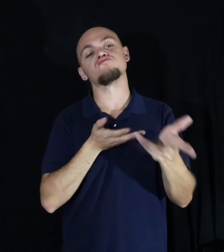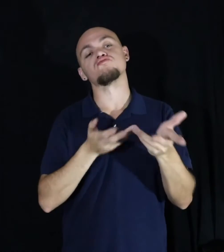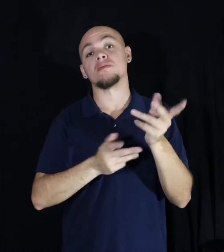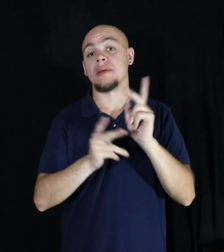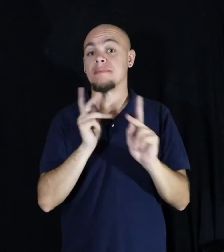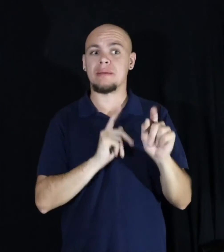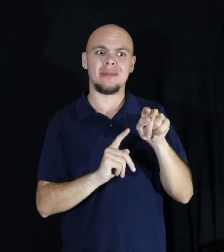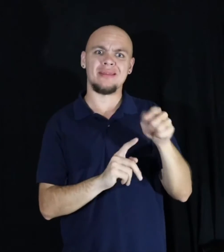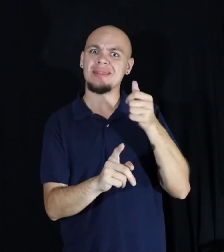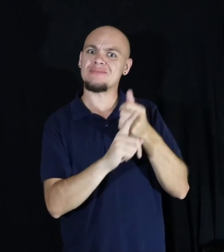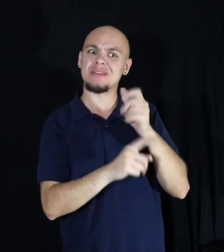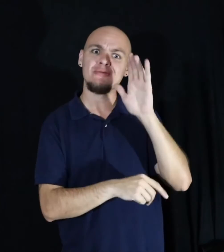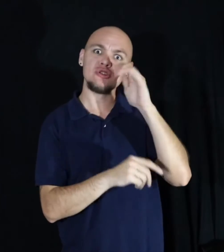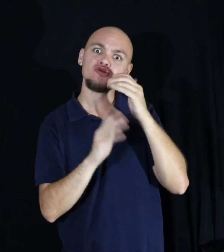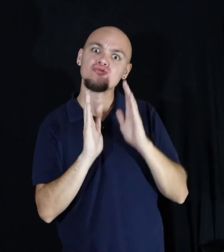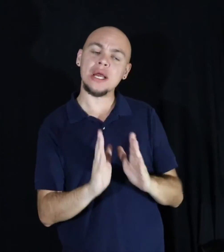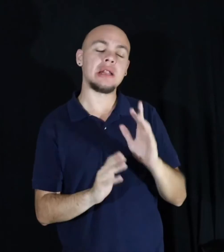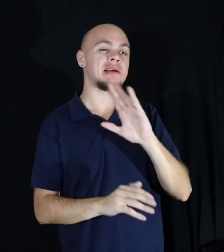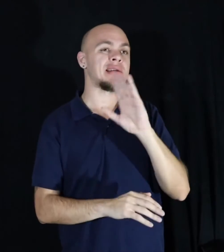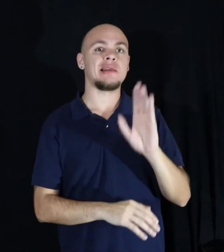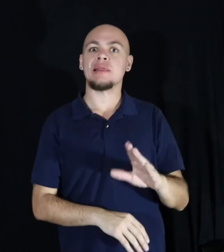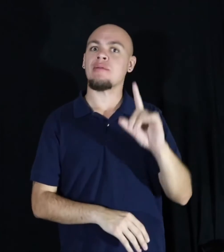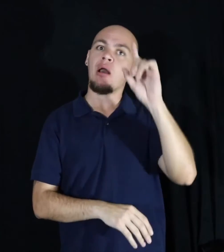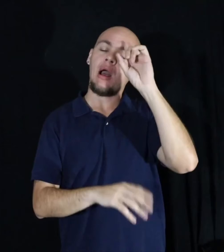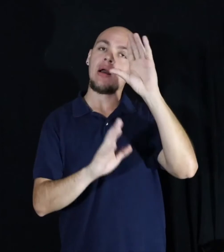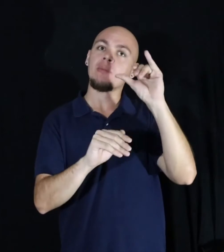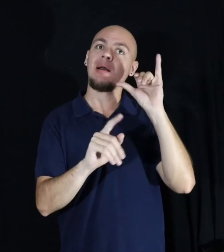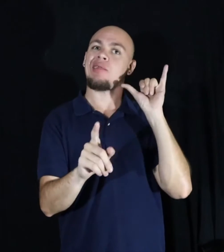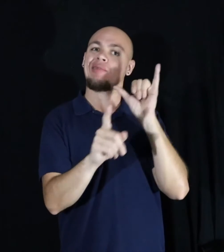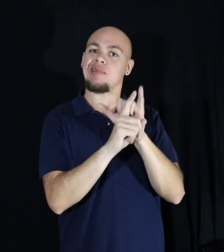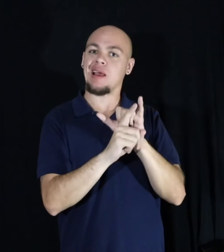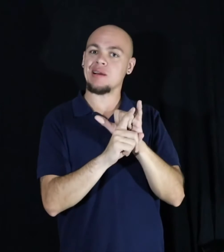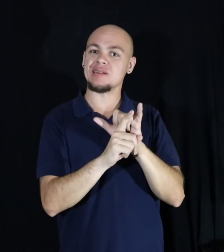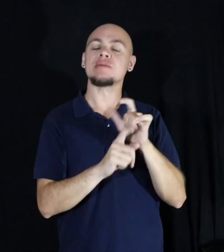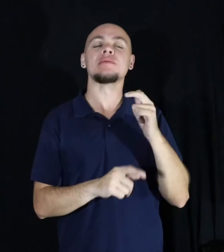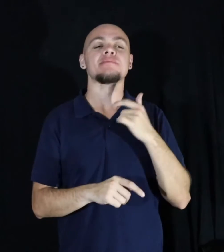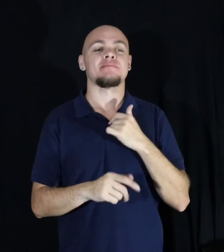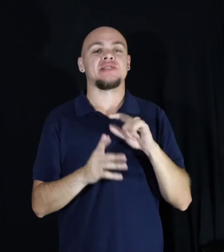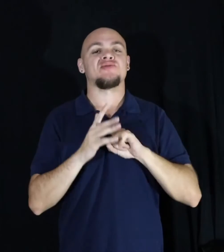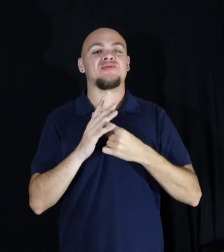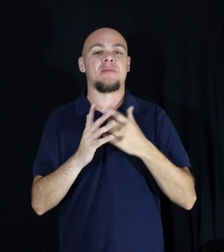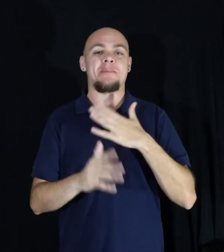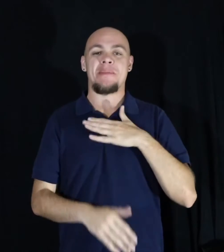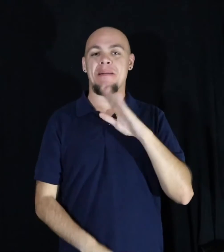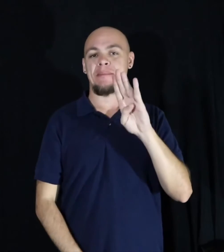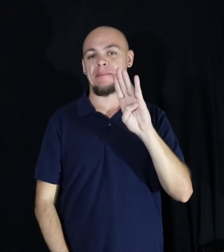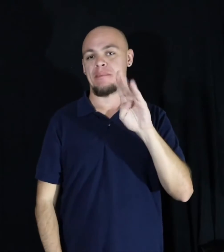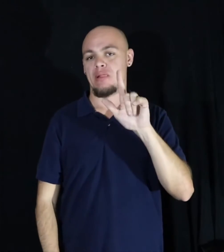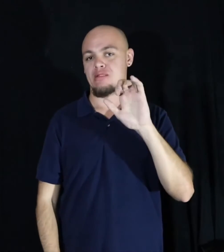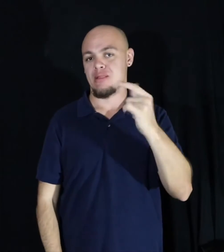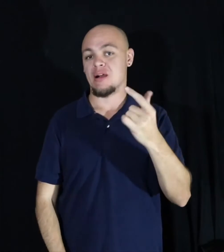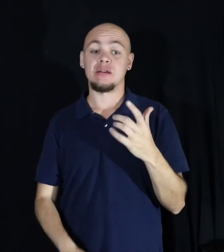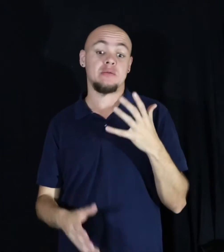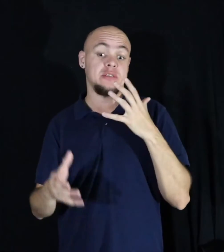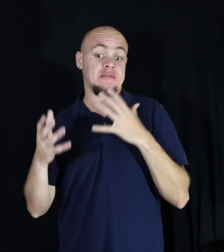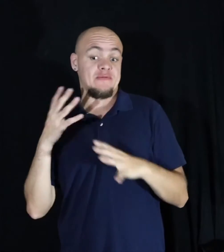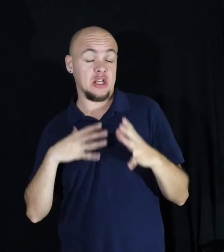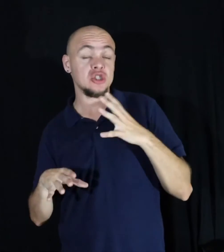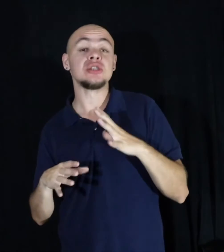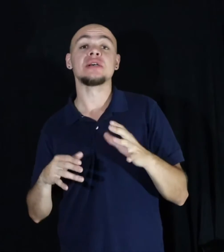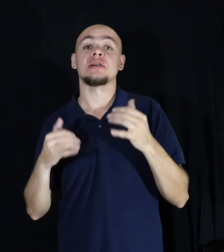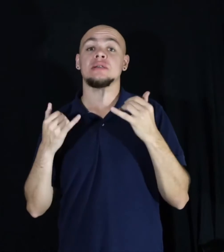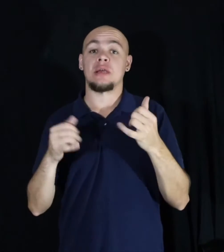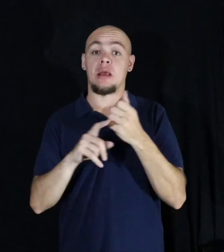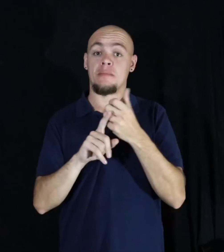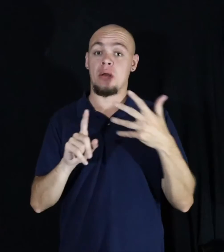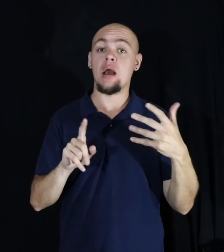were complete strangers, and that was something I never expected. And that is what made me want to start my blog. It started out with fashion and today has expanded